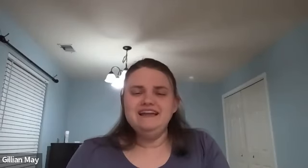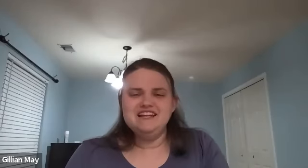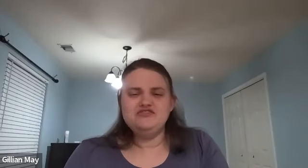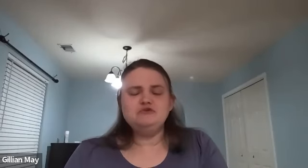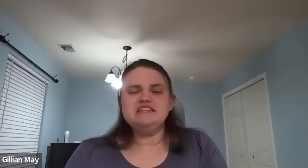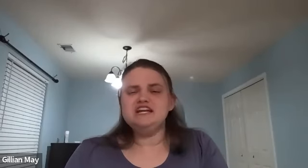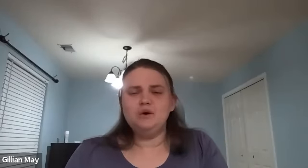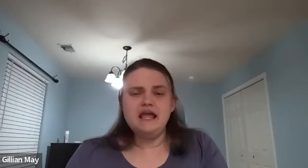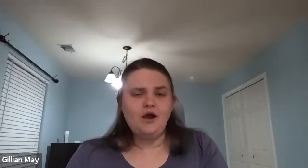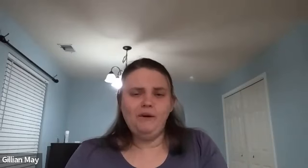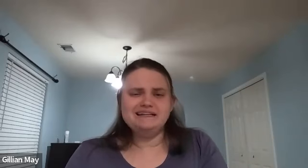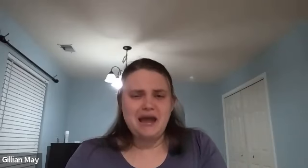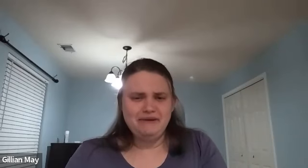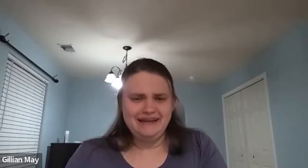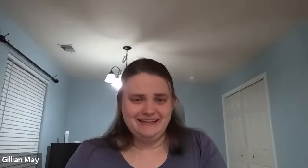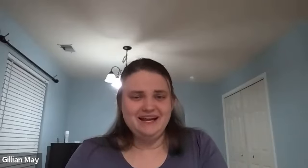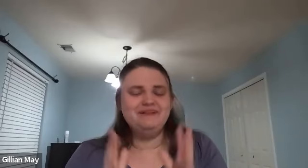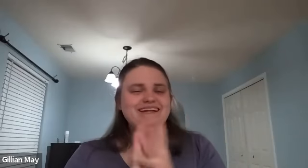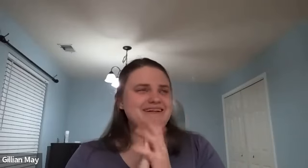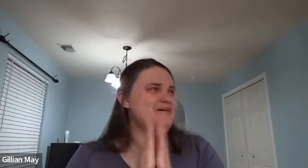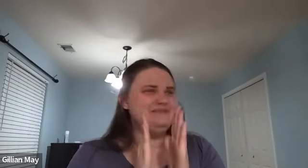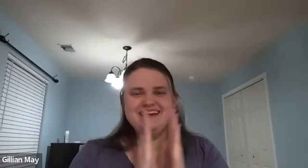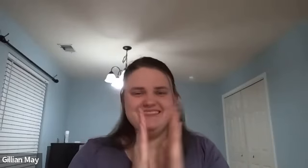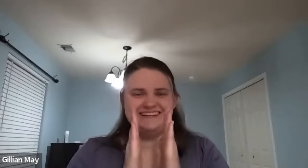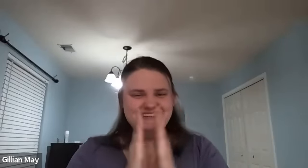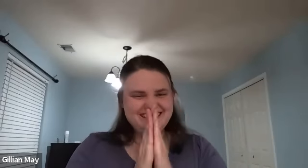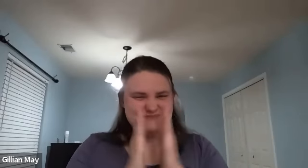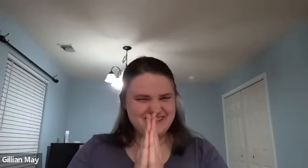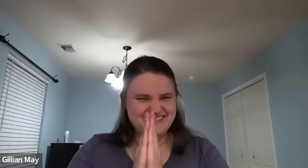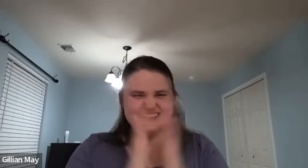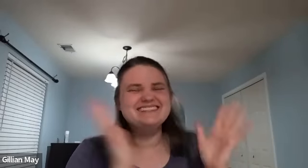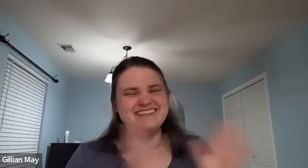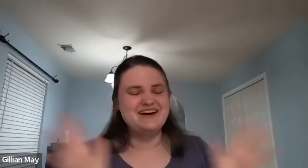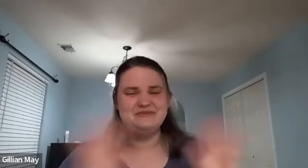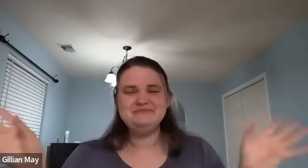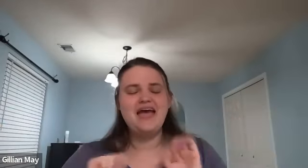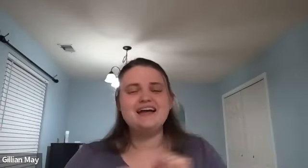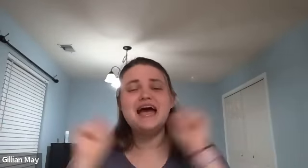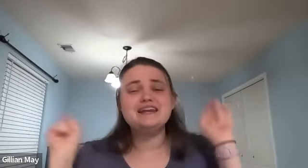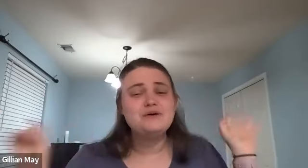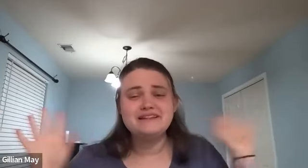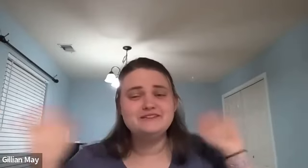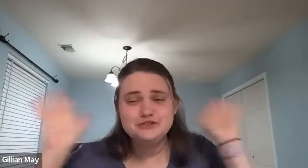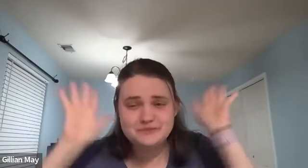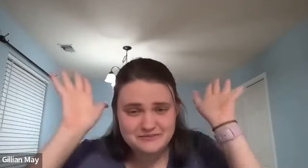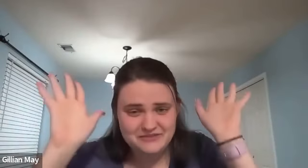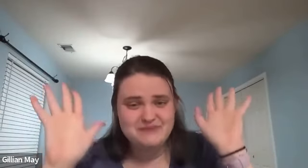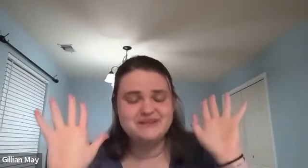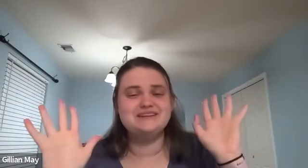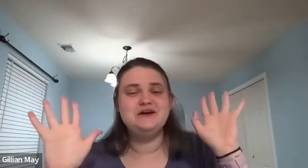what? There was like a tornado. What is happening? And I'm like, yeah, they're getting into the books. So I just had to go on my little spiel about that because